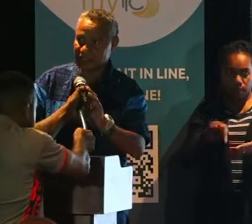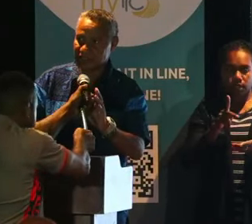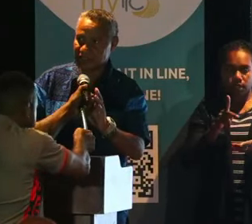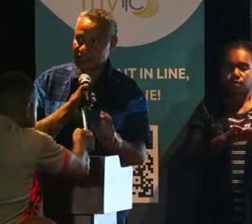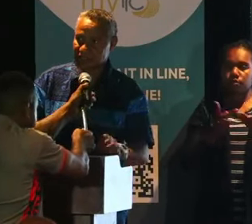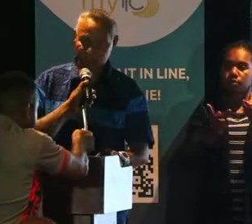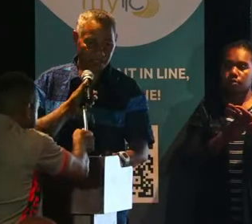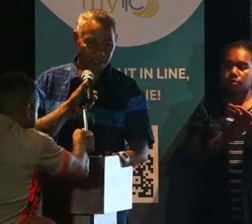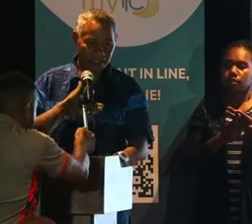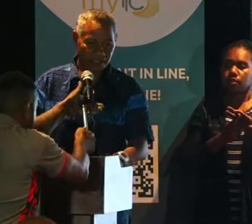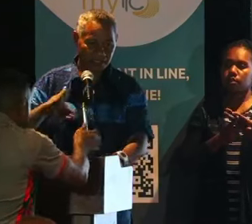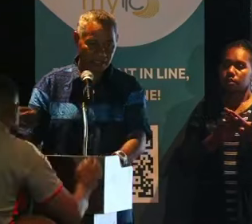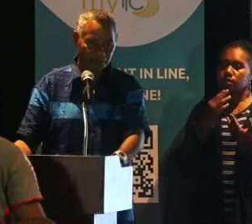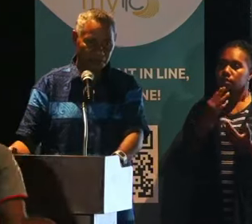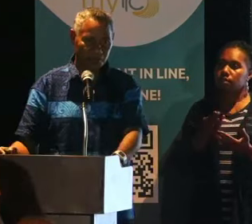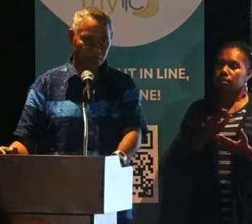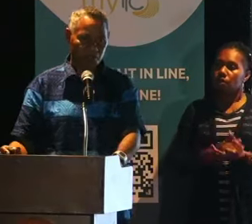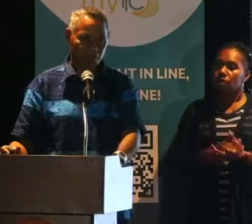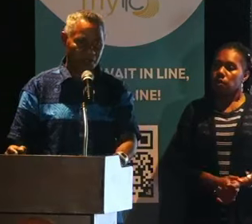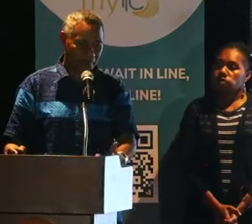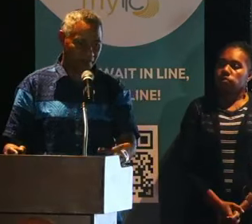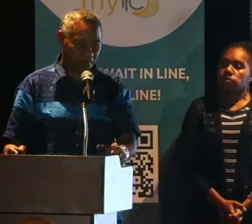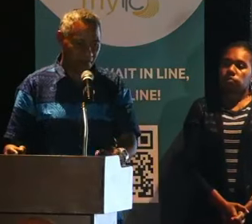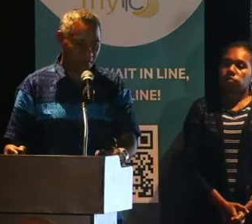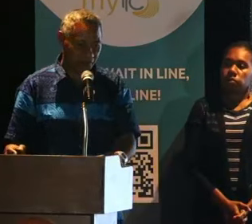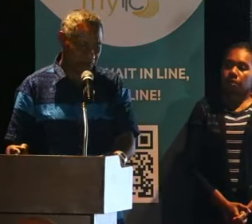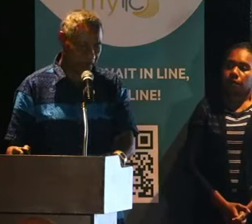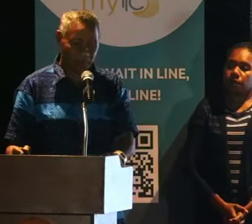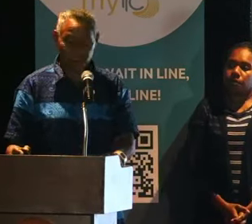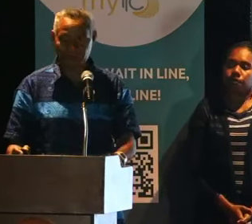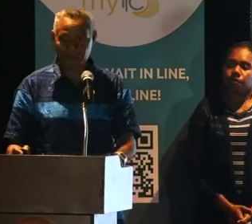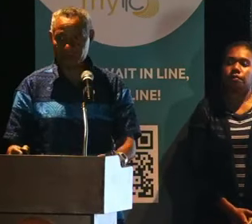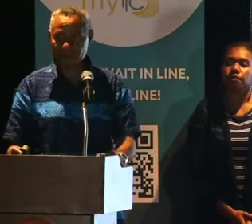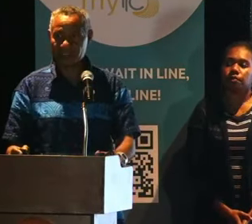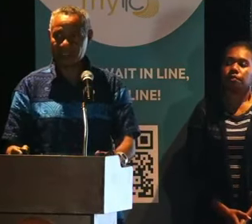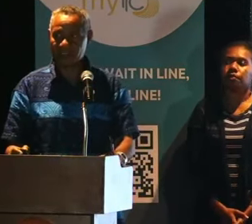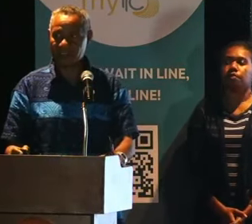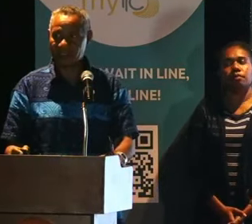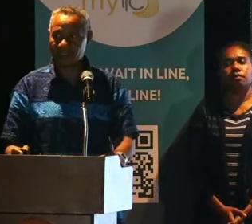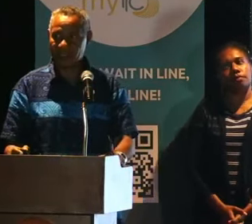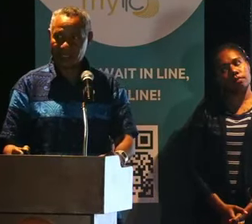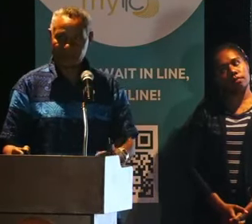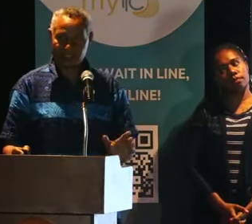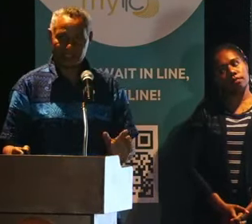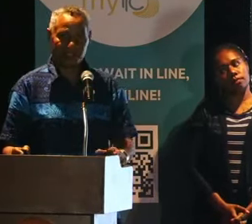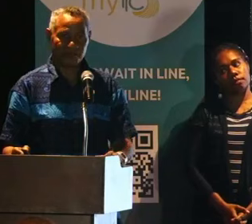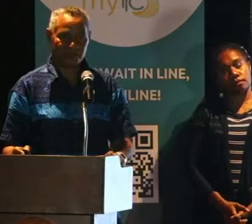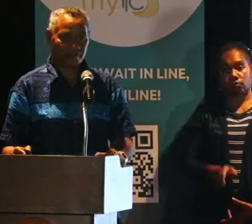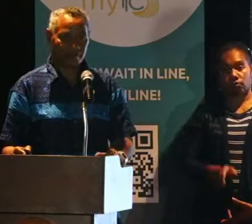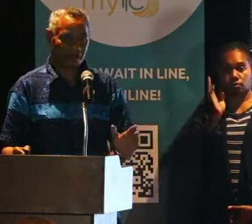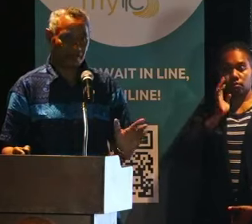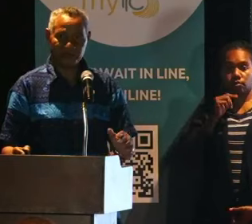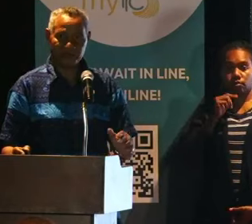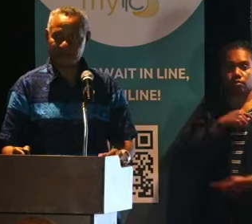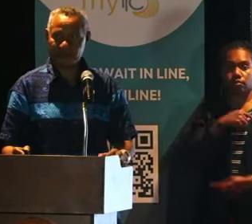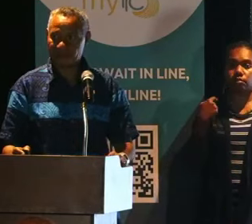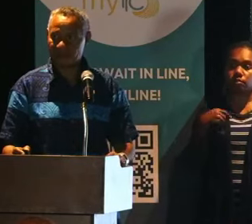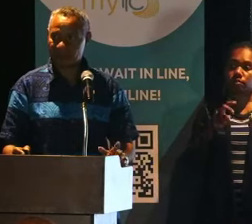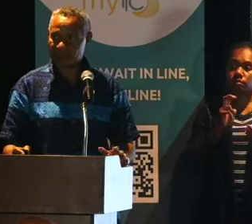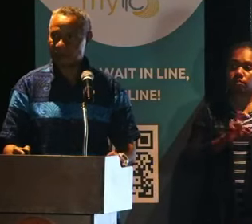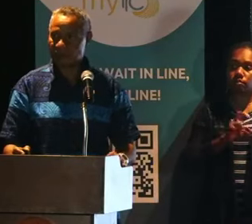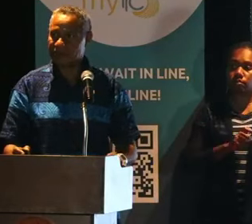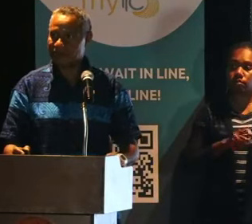Commerce and Industry. So before we go into our registration process, I'll just give you some brief